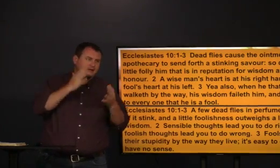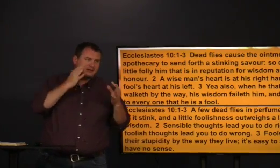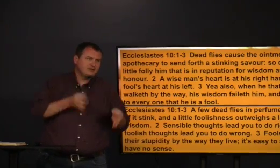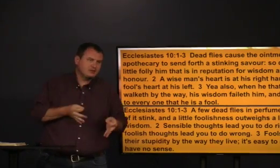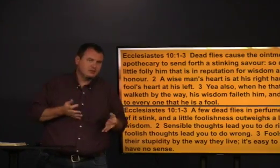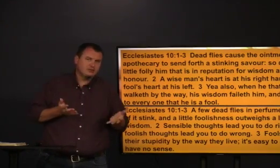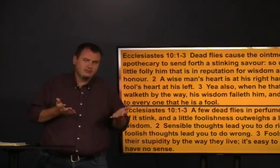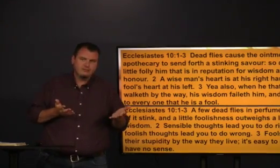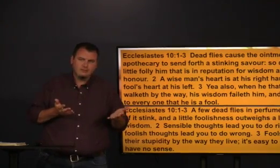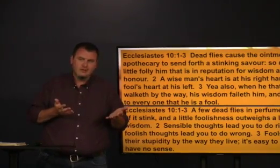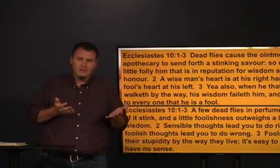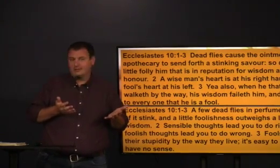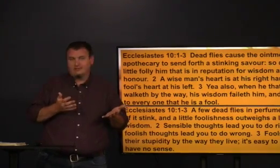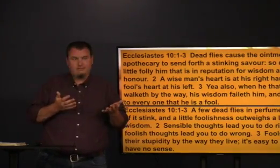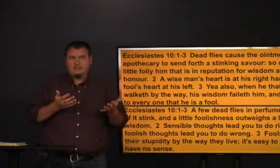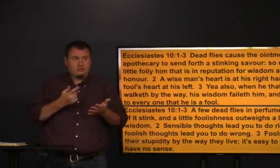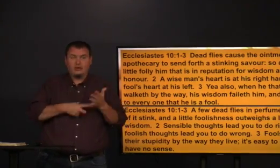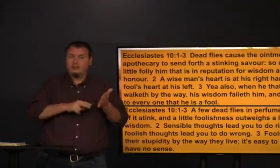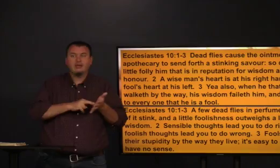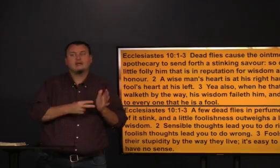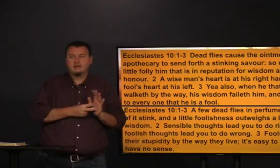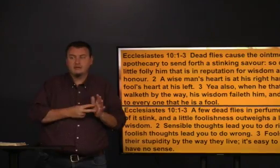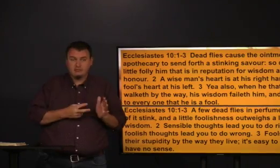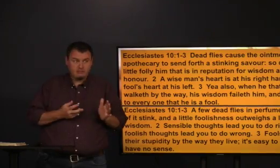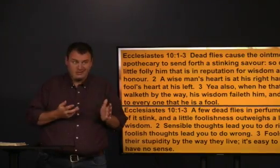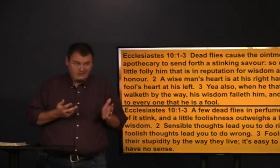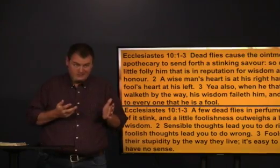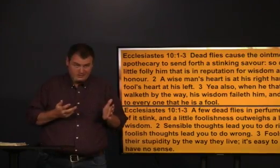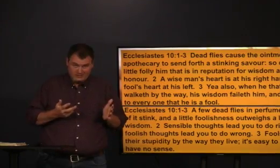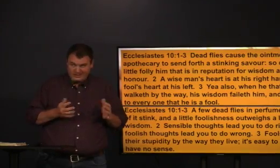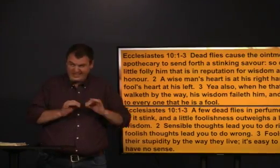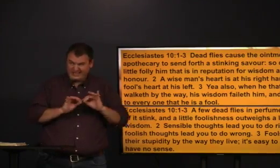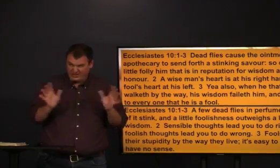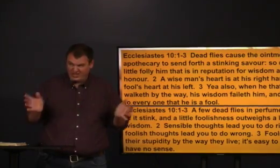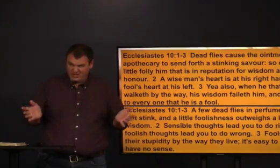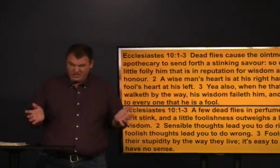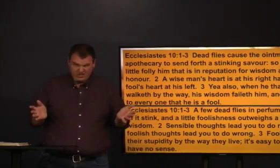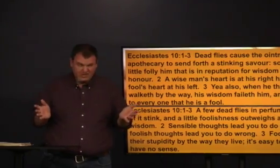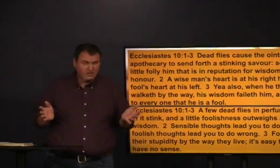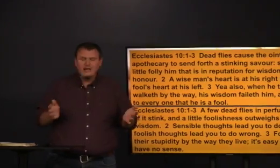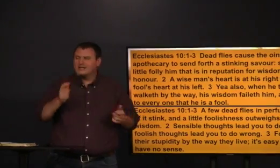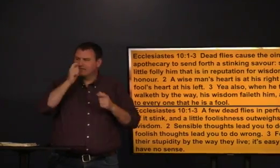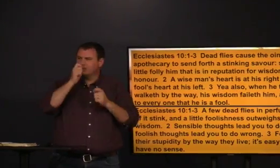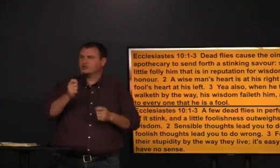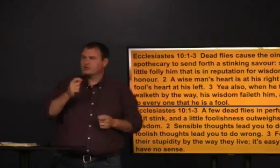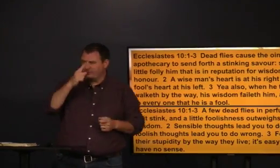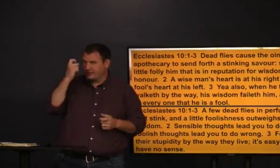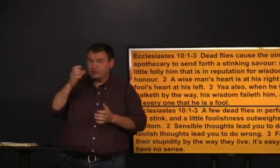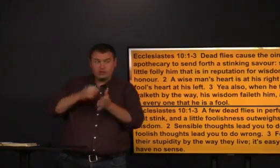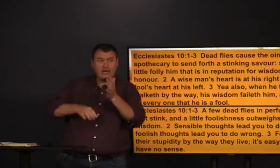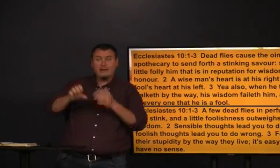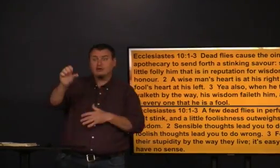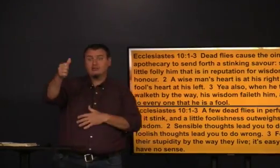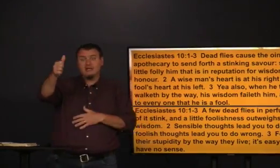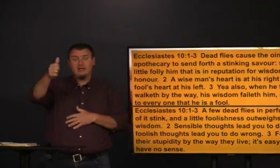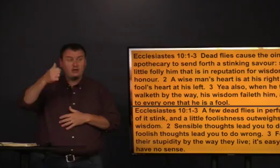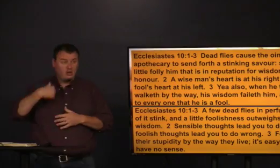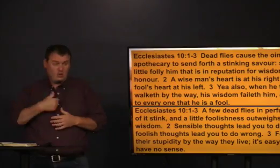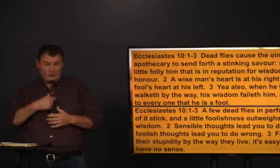decisions. That's what it means. Is that clear? It's interesting because chapter 10, we